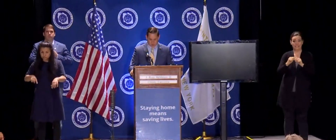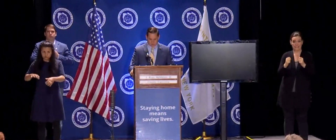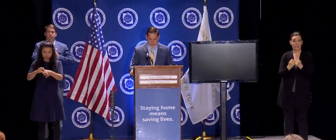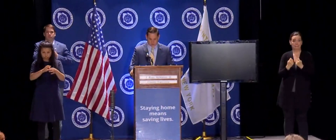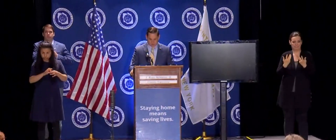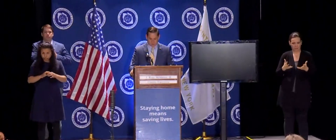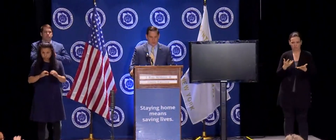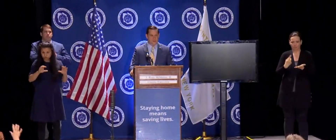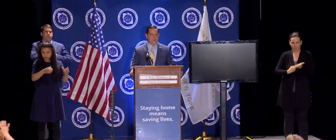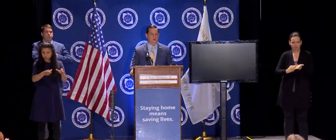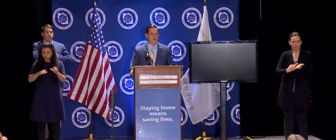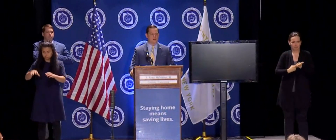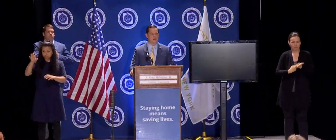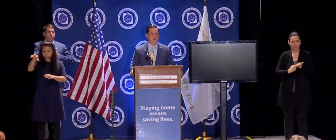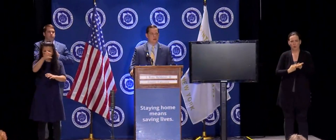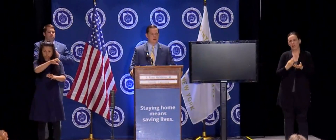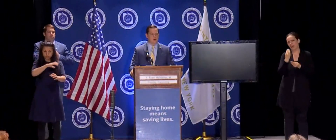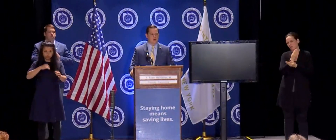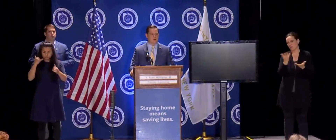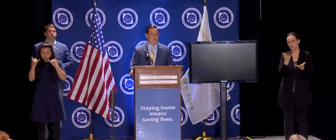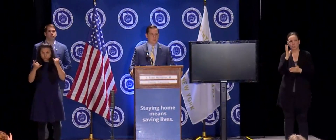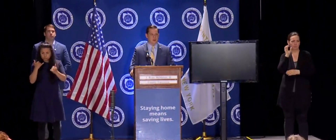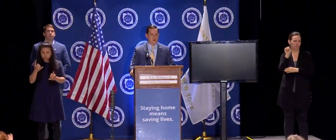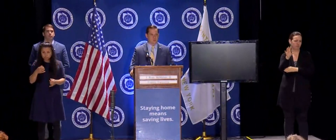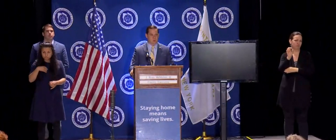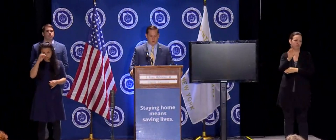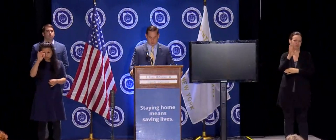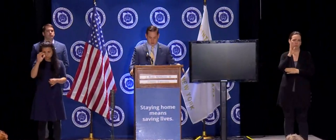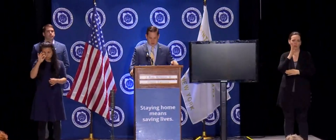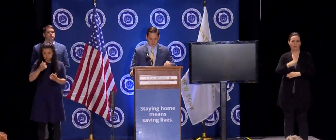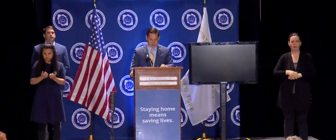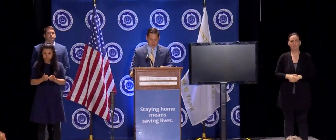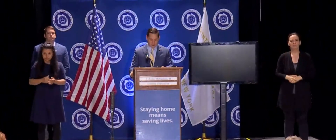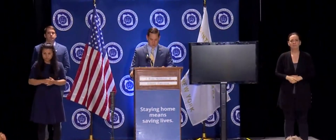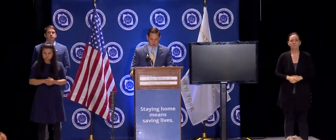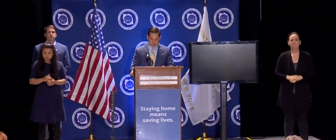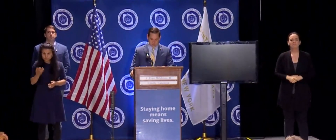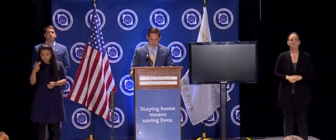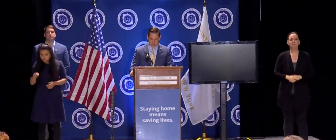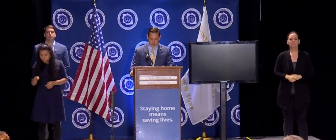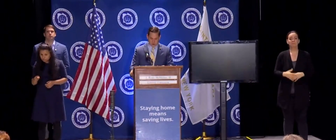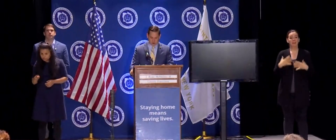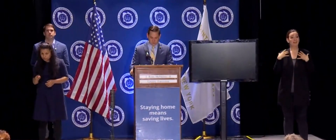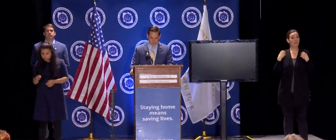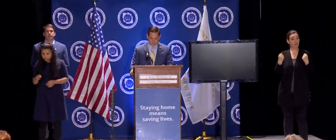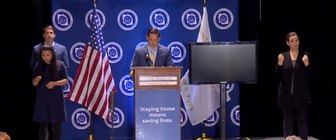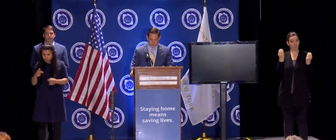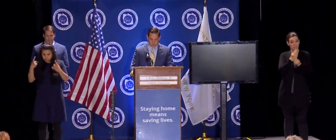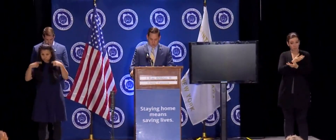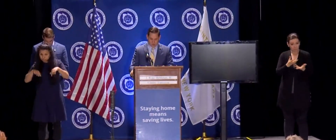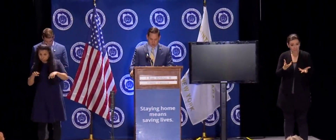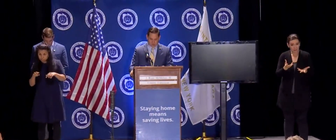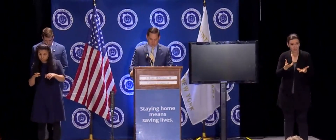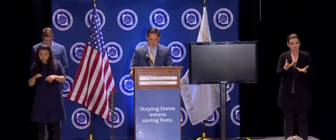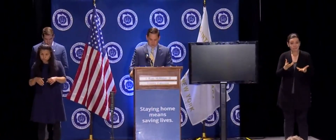Let's go over some information, progress report on the health data, then we'll get into some restart.